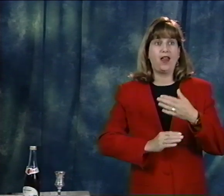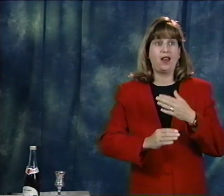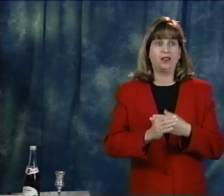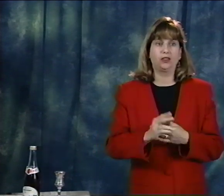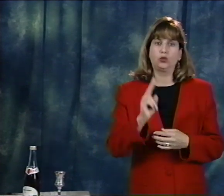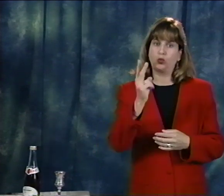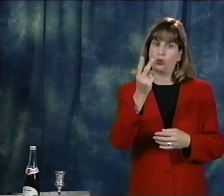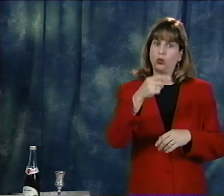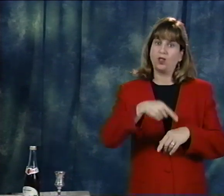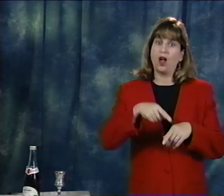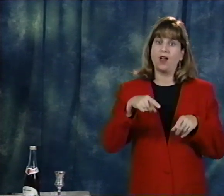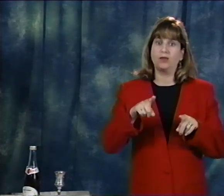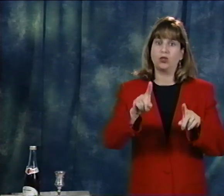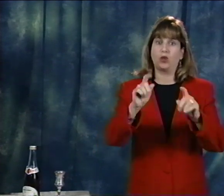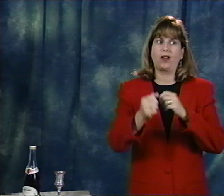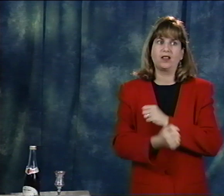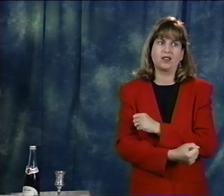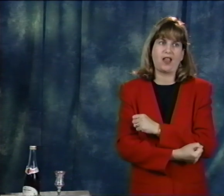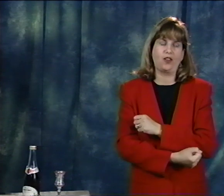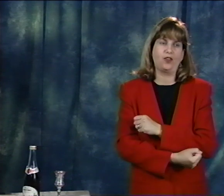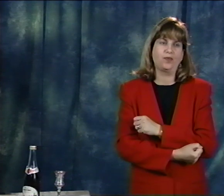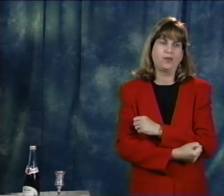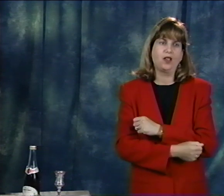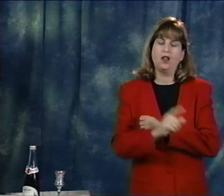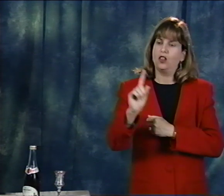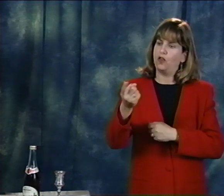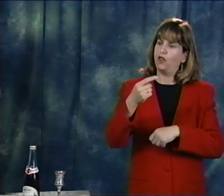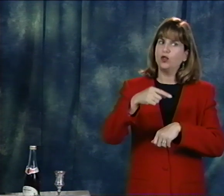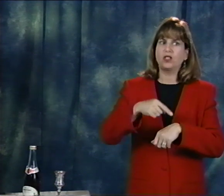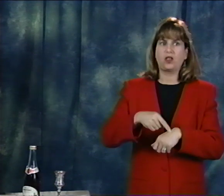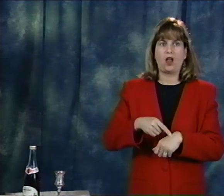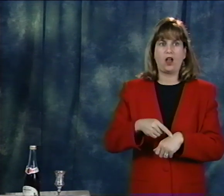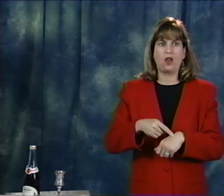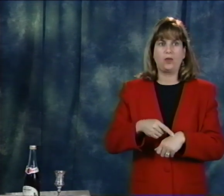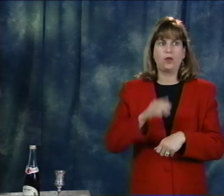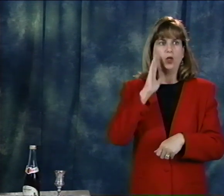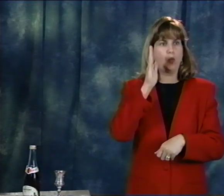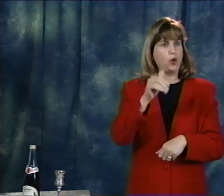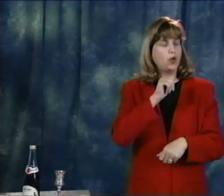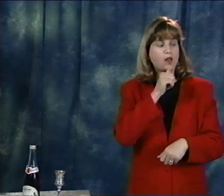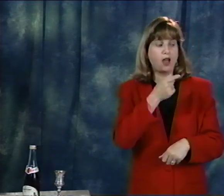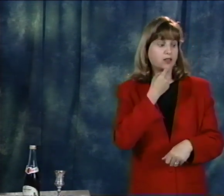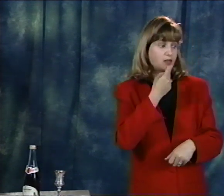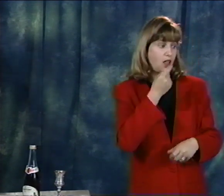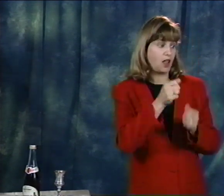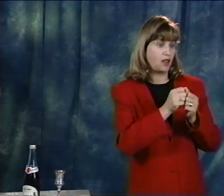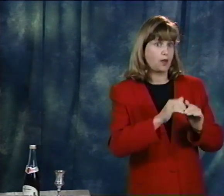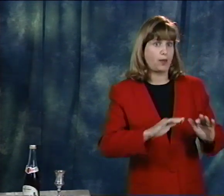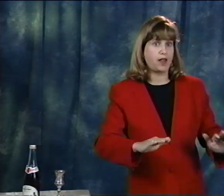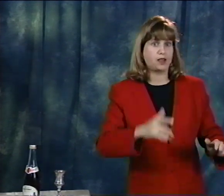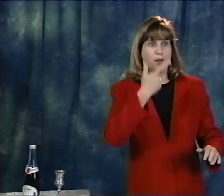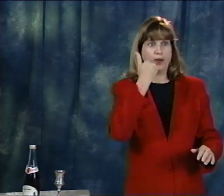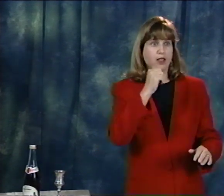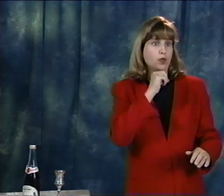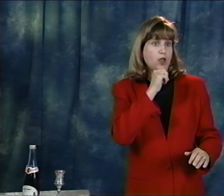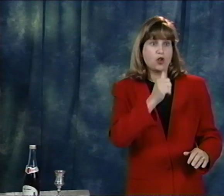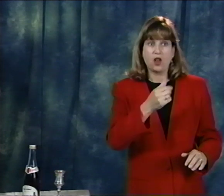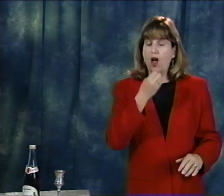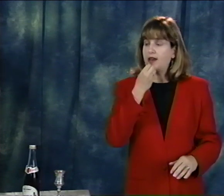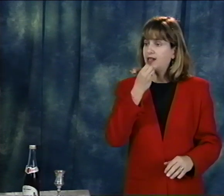2 times during this Seder. The first time, we will not say the blessing because we are not